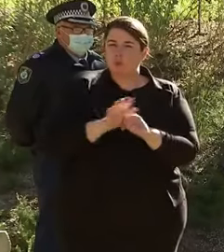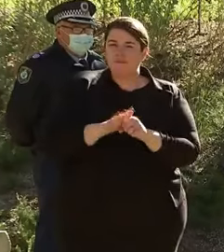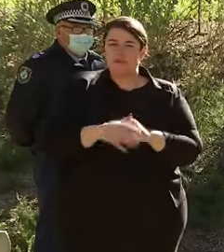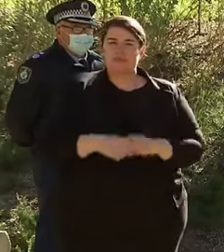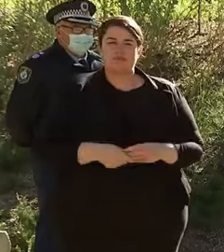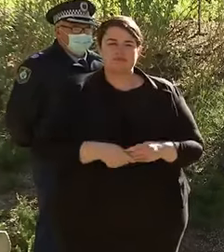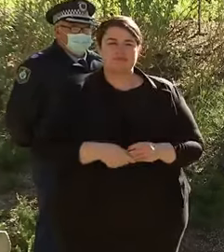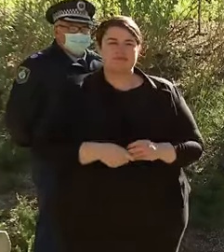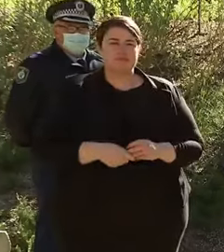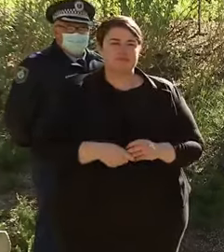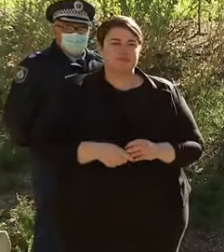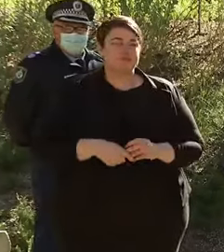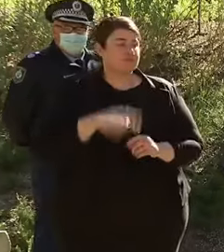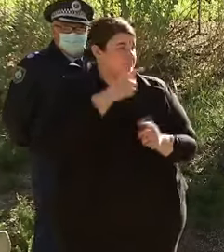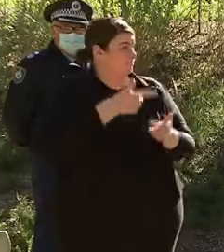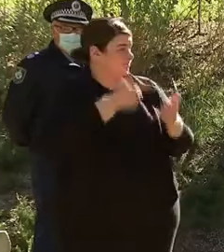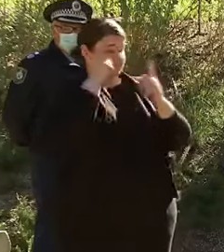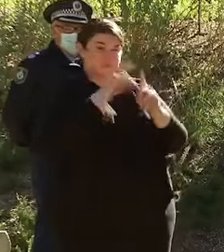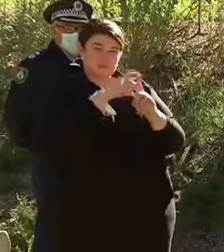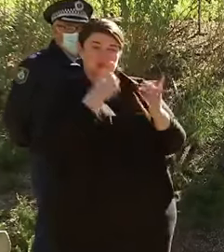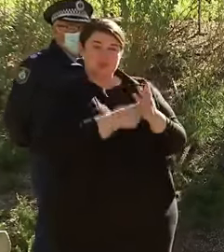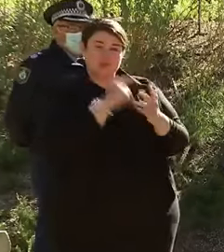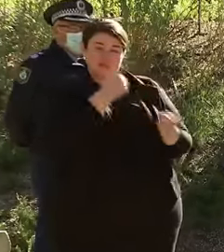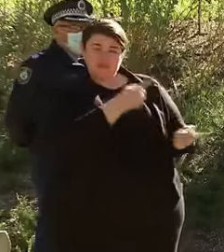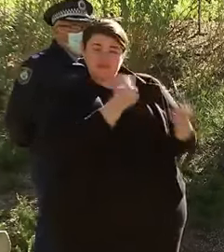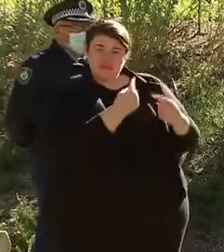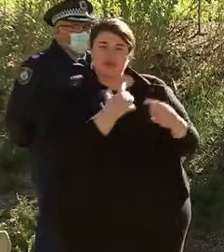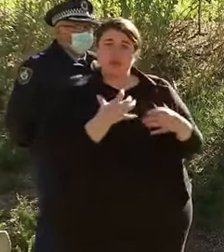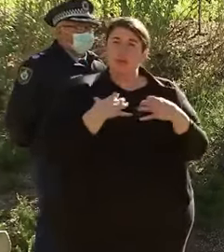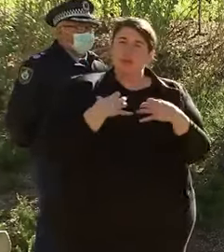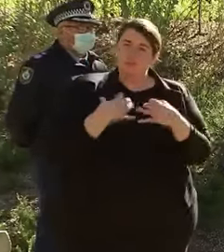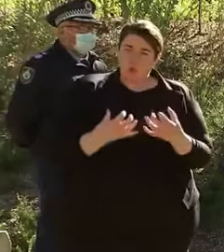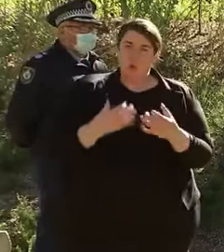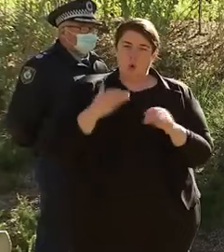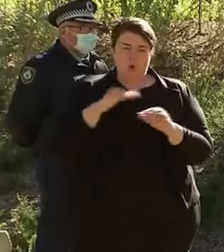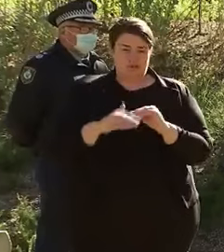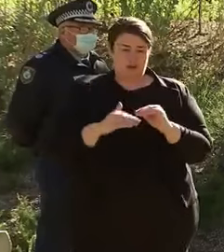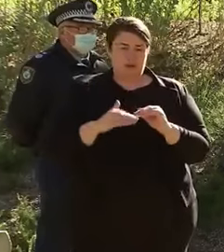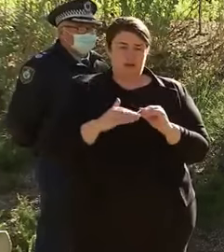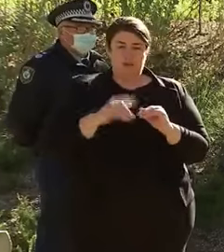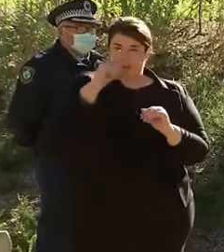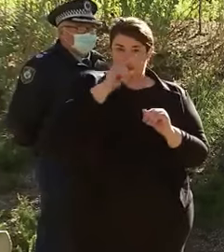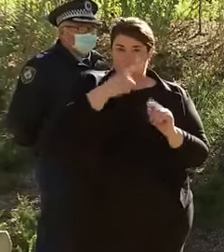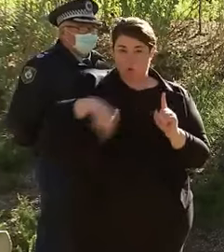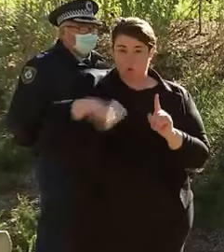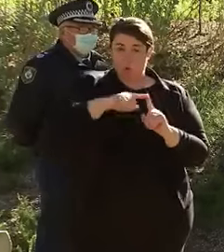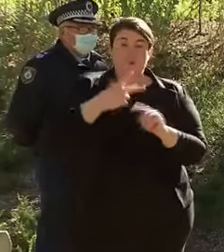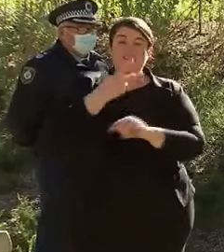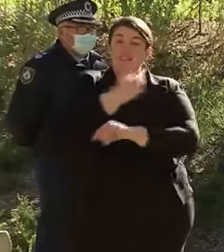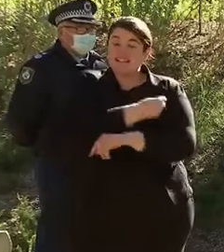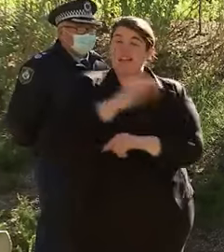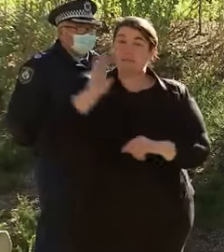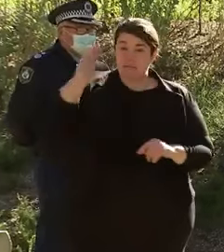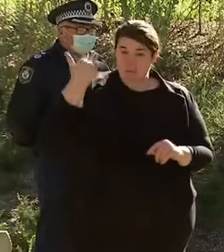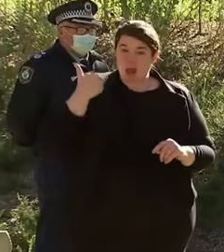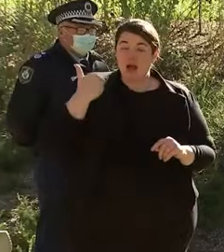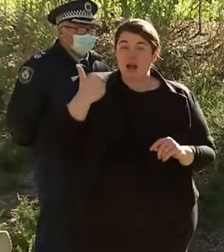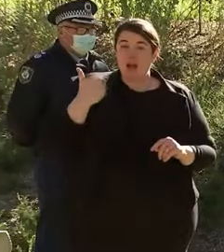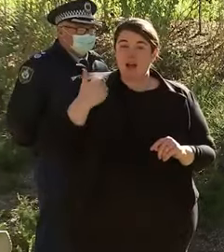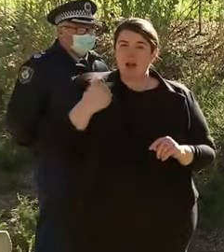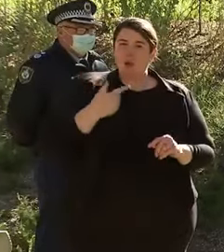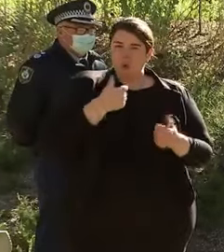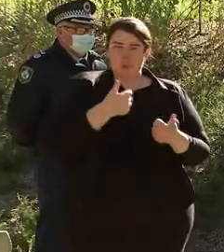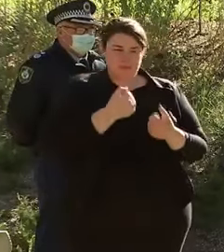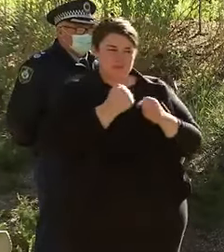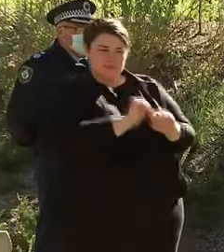Champ, perhaps in the next week or so, we'll be able to give some further comment on the fact that those who've been vaccinated have demonstrated quite good